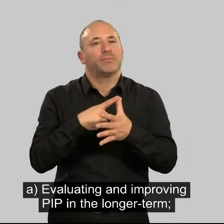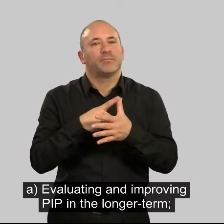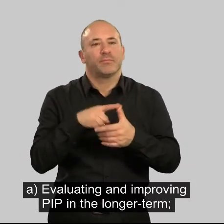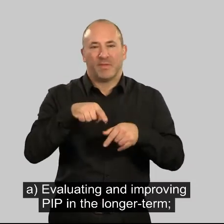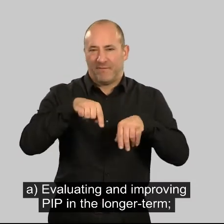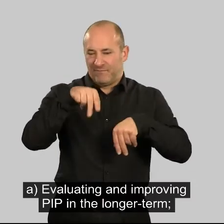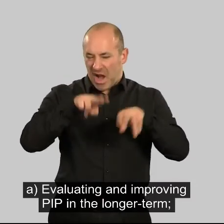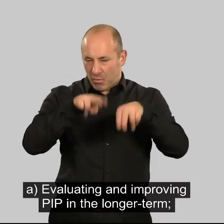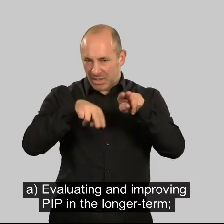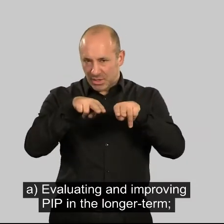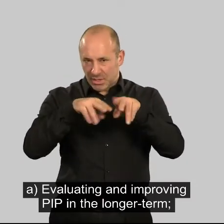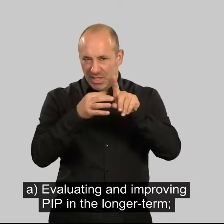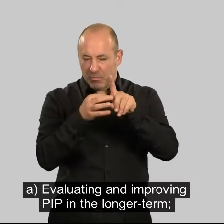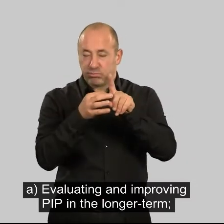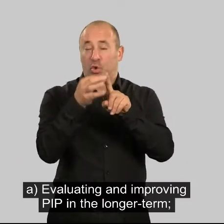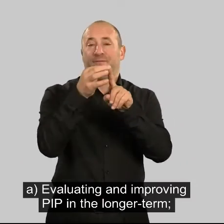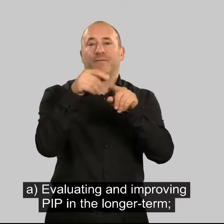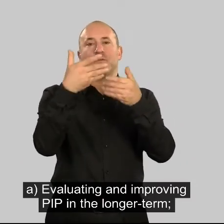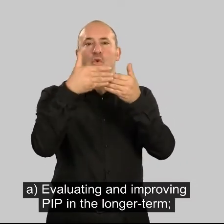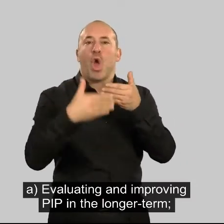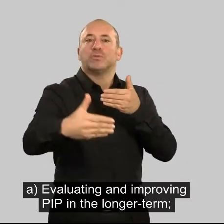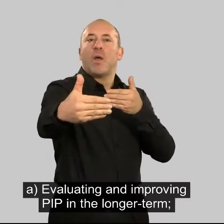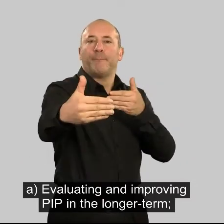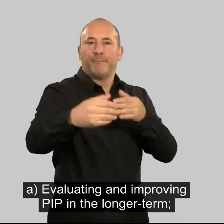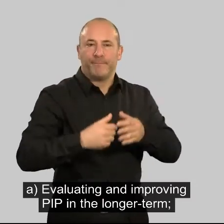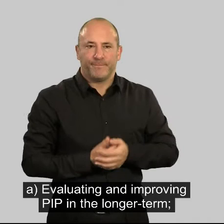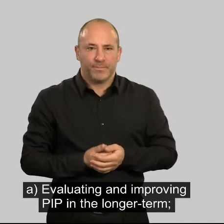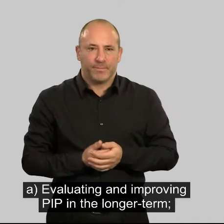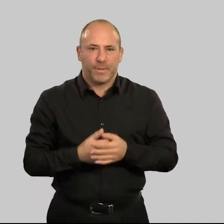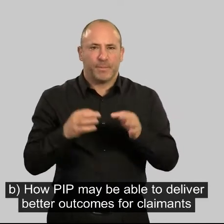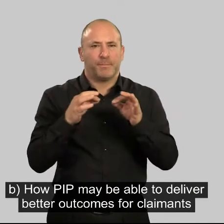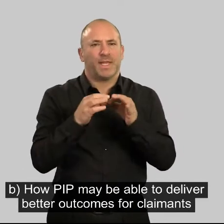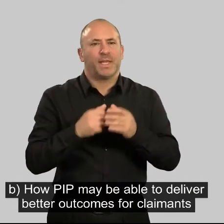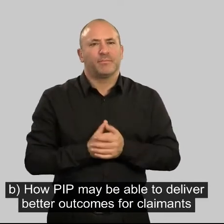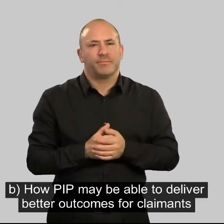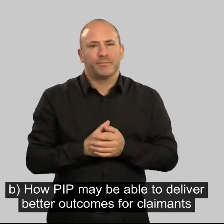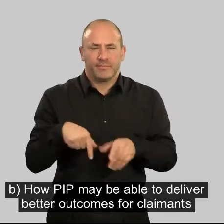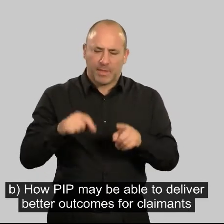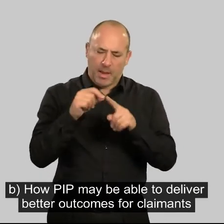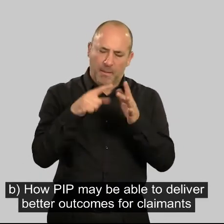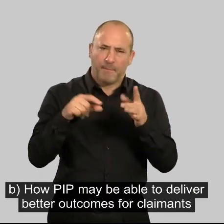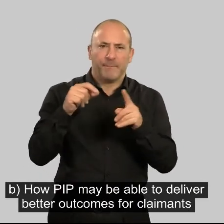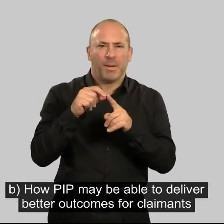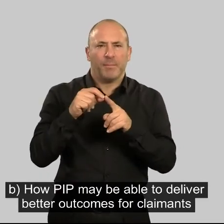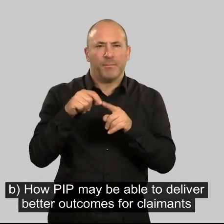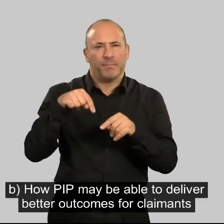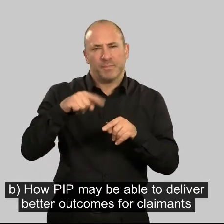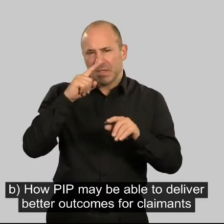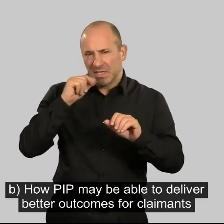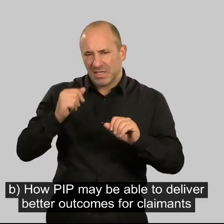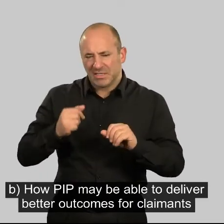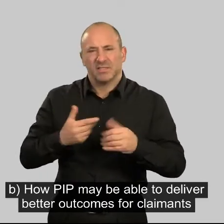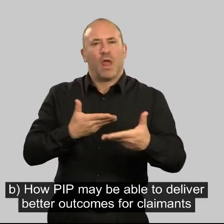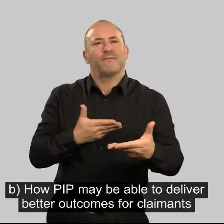A. Evaluating and improving PIP in the longer term. B. How